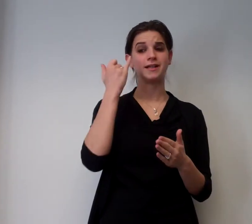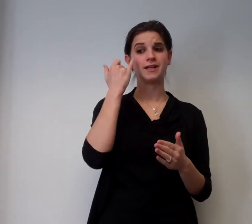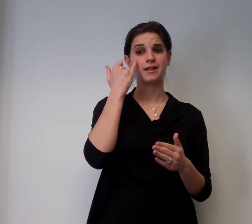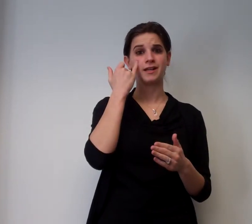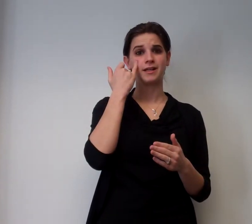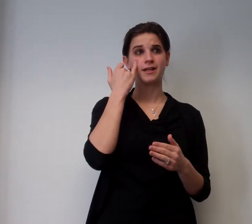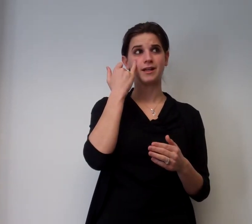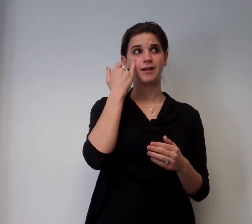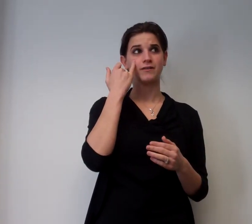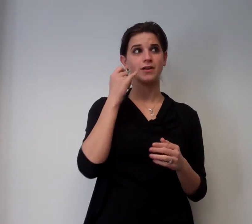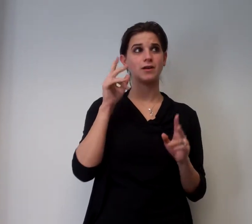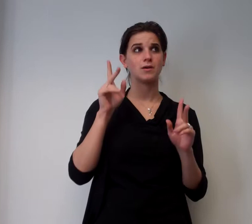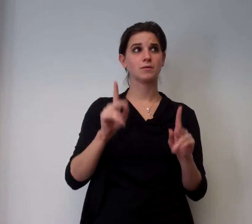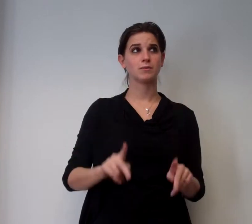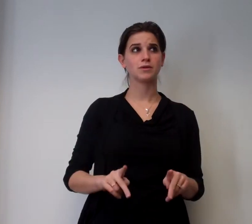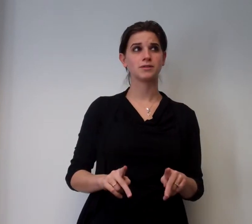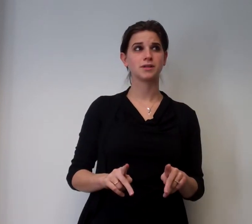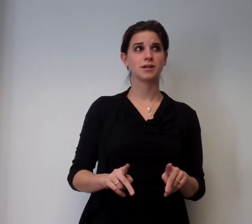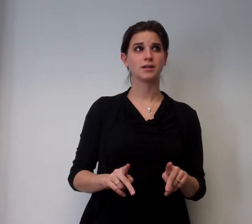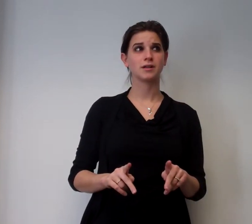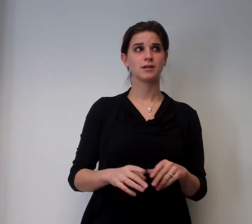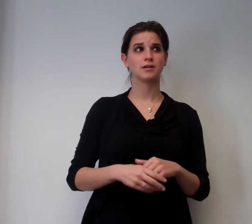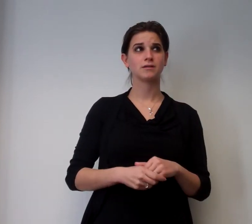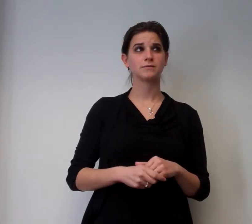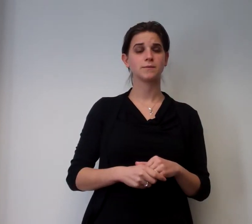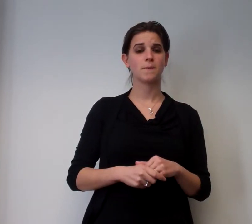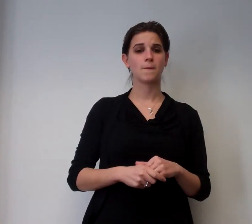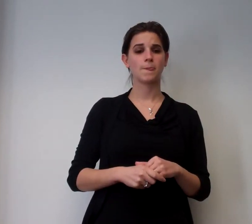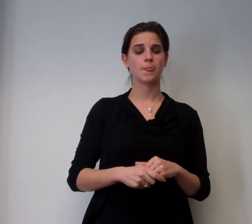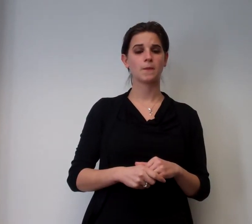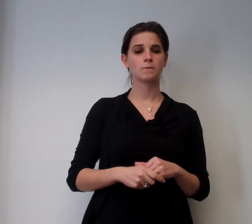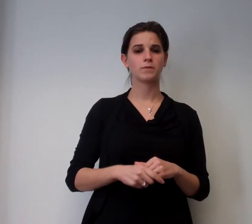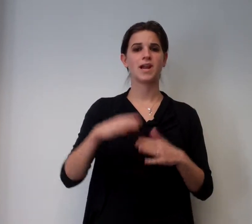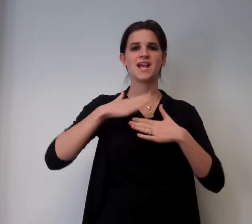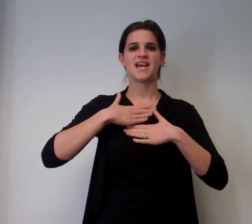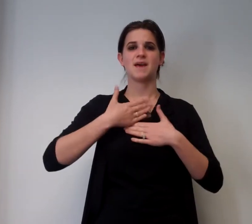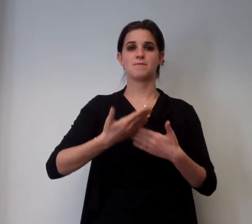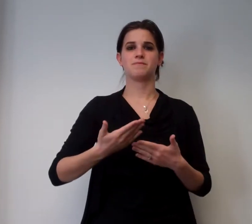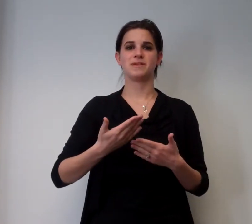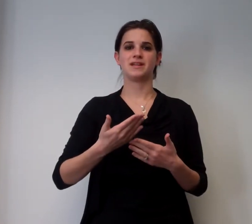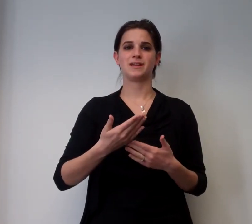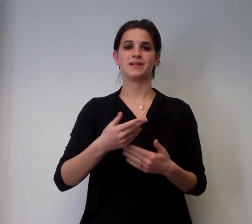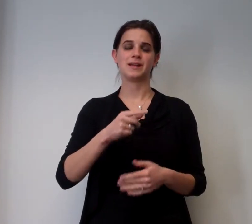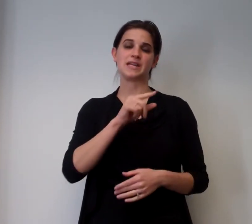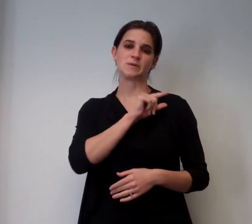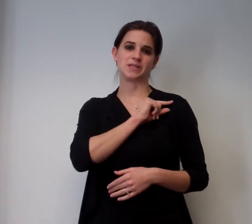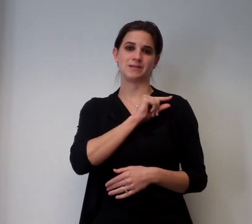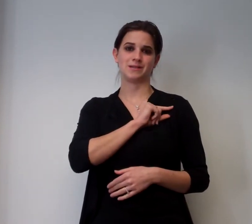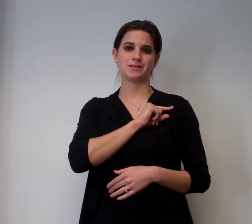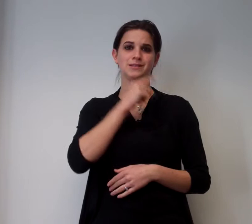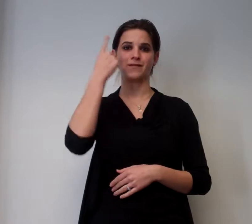usually didn't, that an all-white jury would not find a person guilty for killing a black